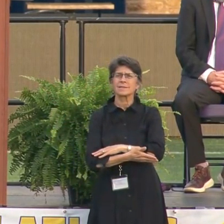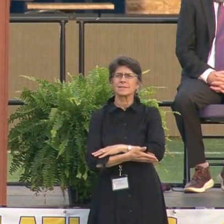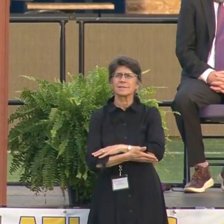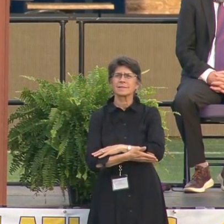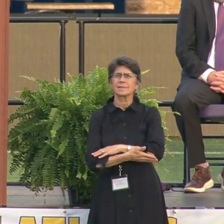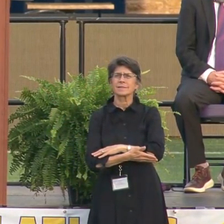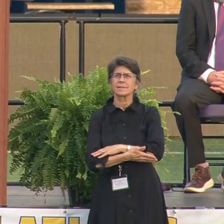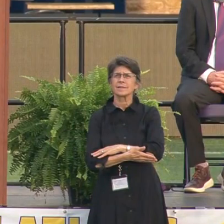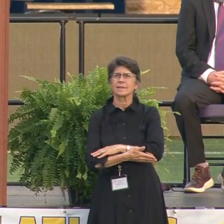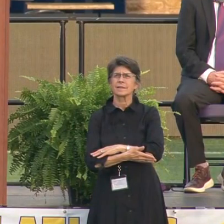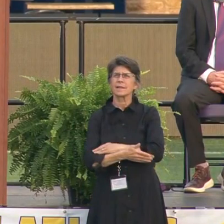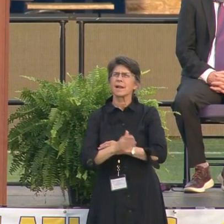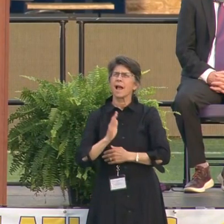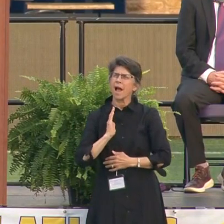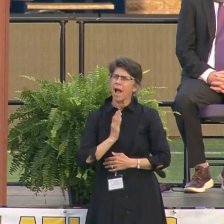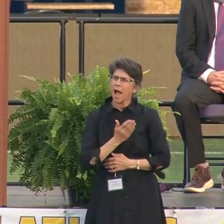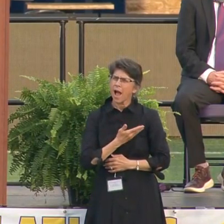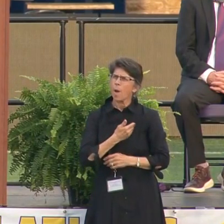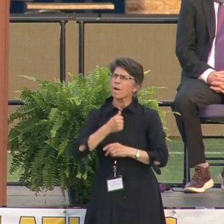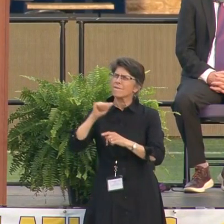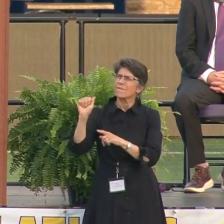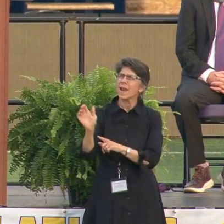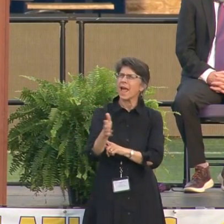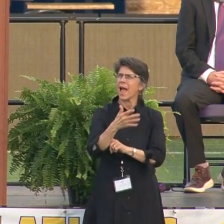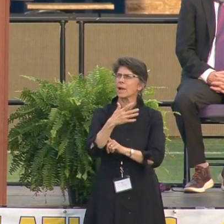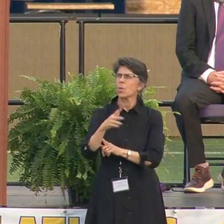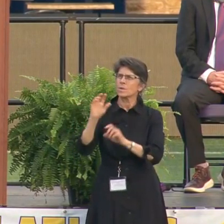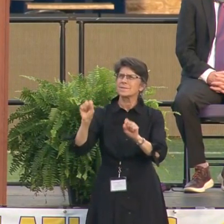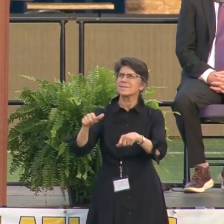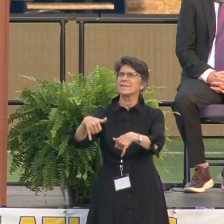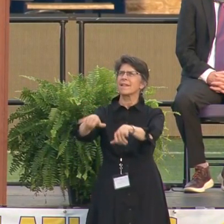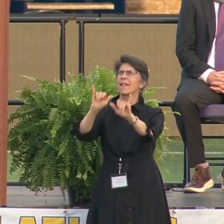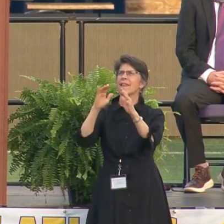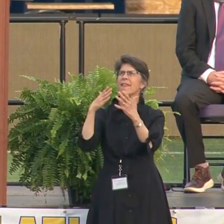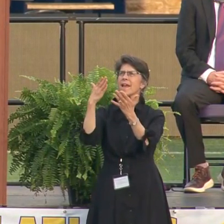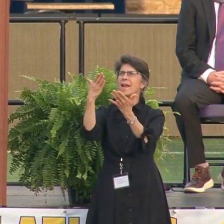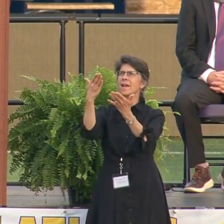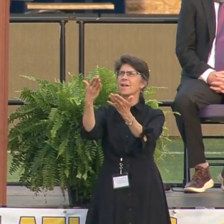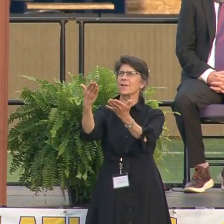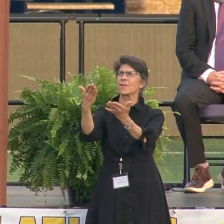night that our flag was still